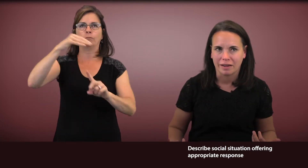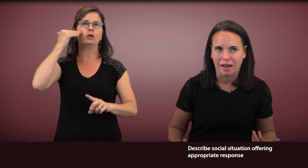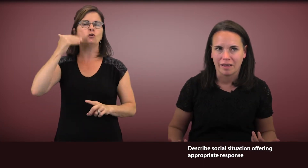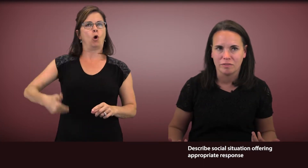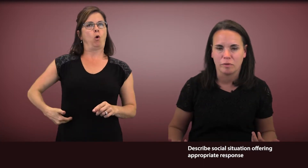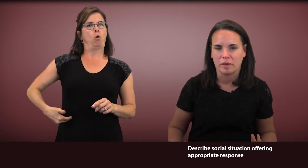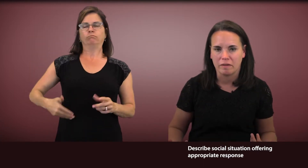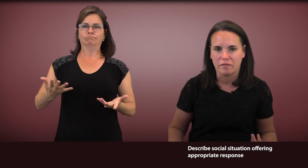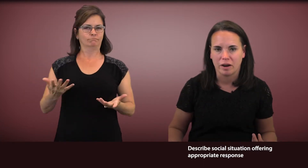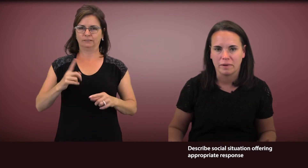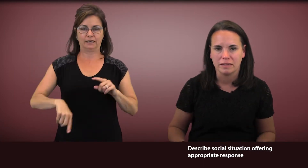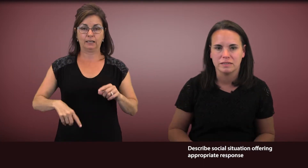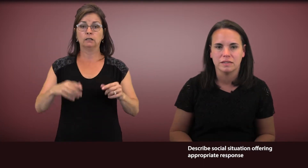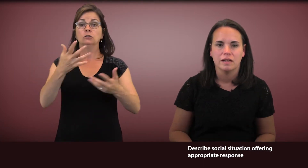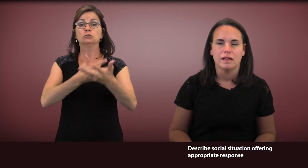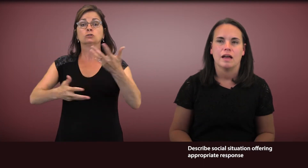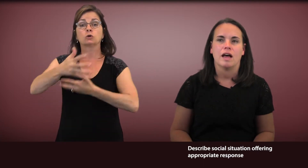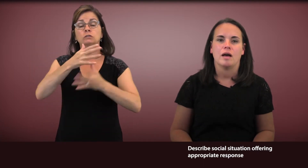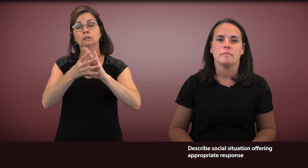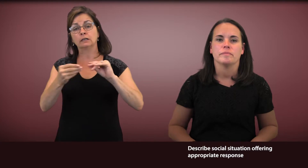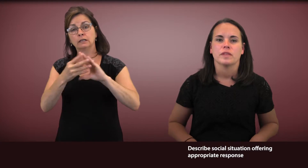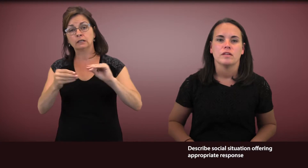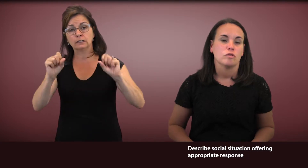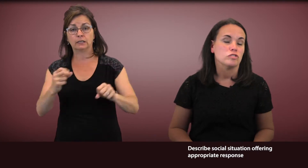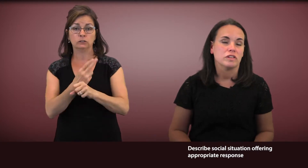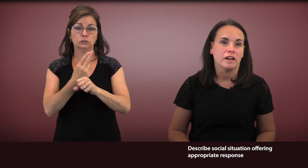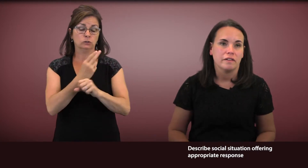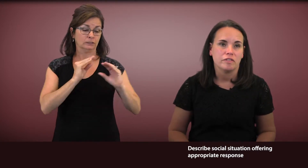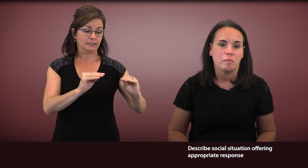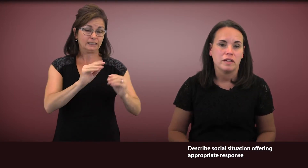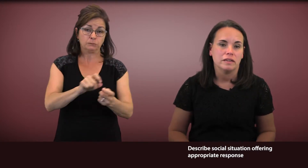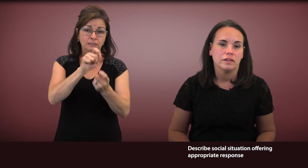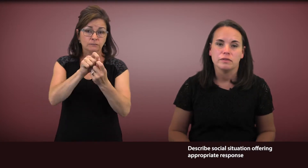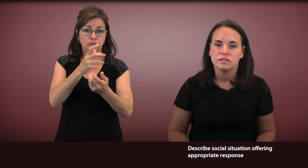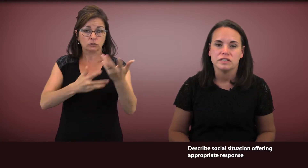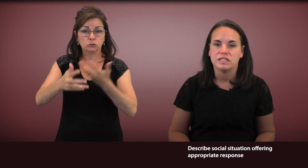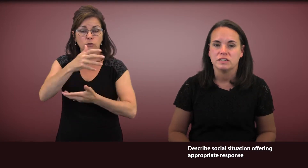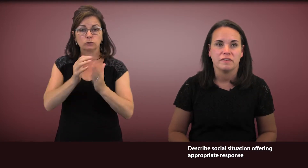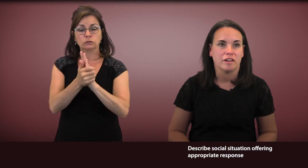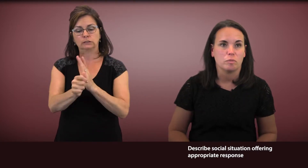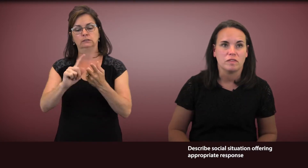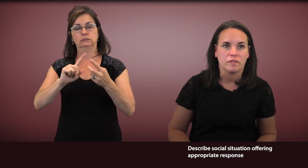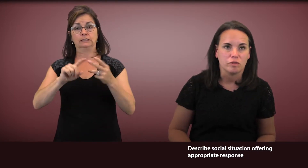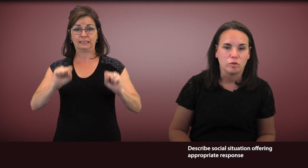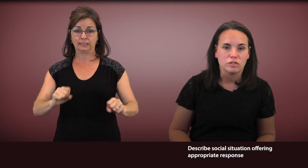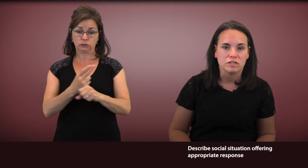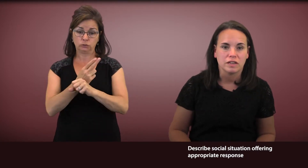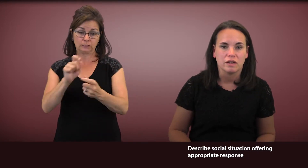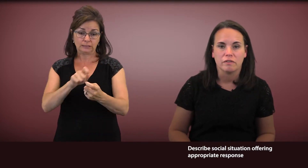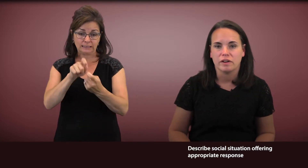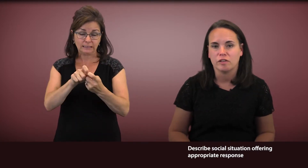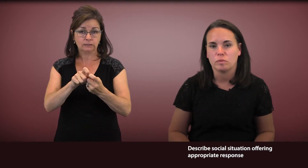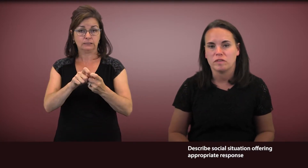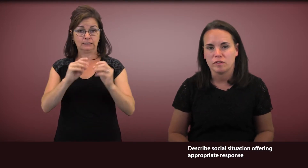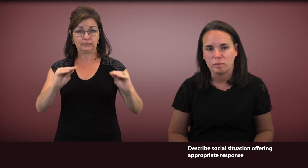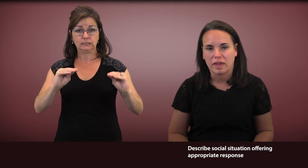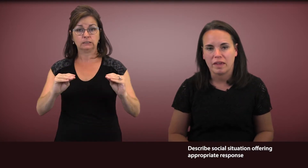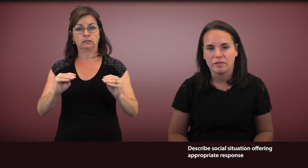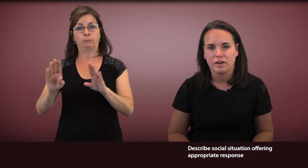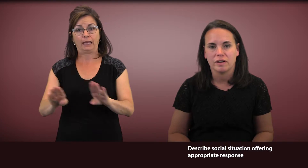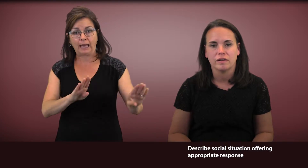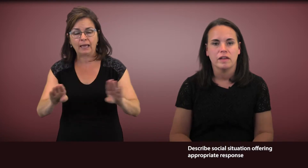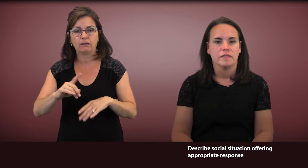intrinsically recognize from their environment. Social narratives can be used to teach a very specific social skill or a very